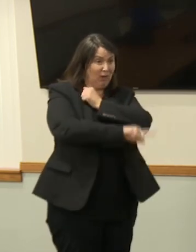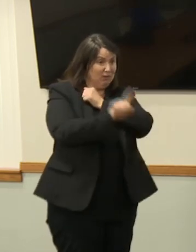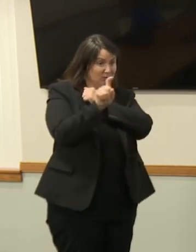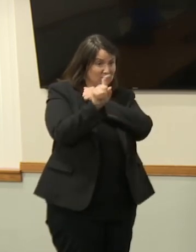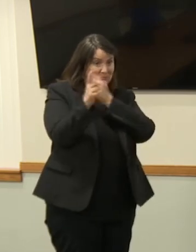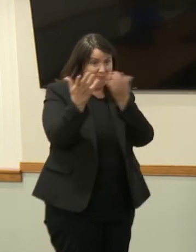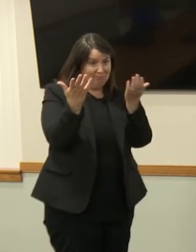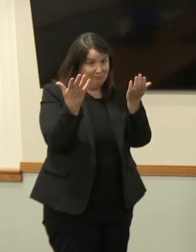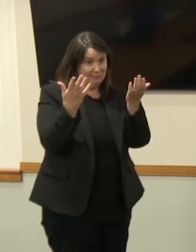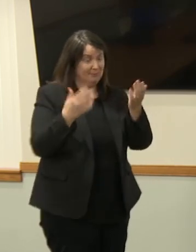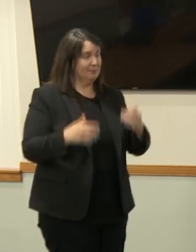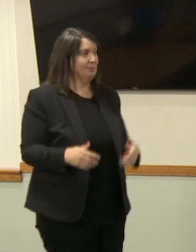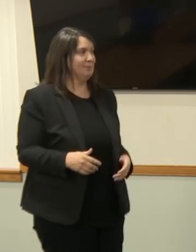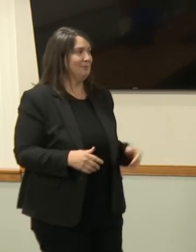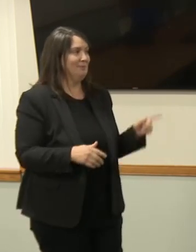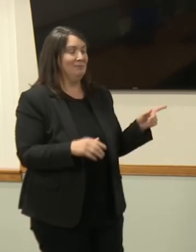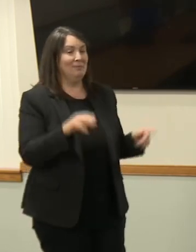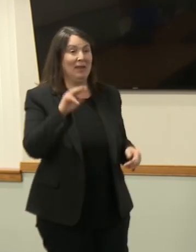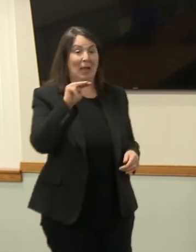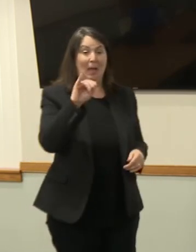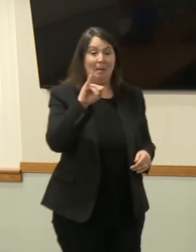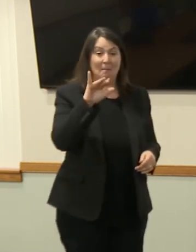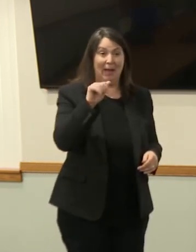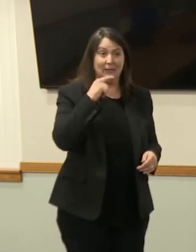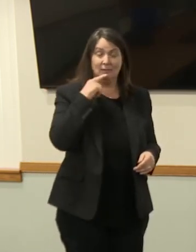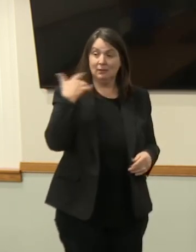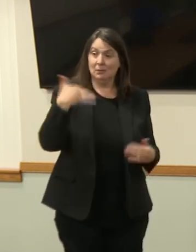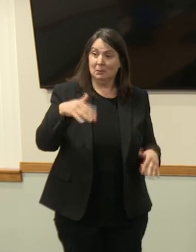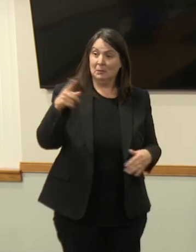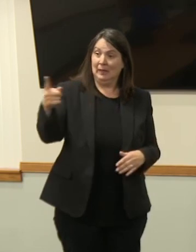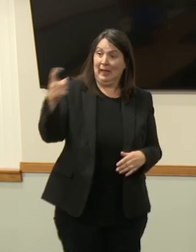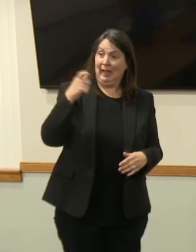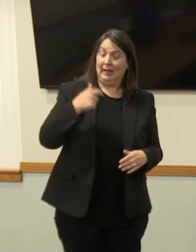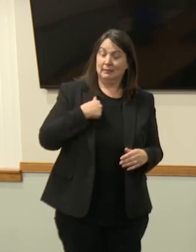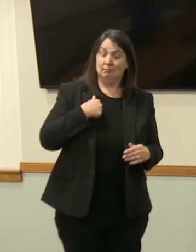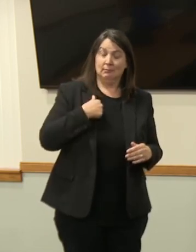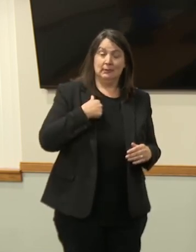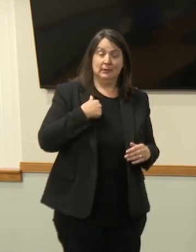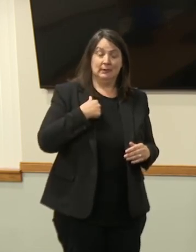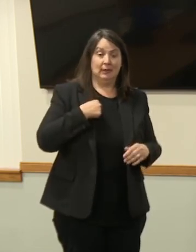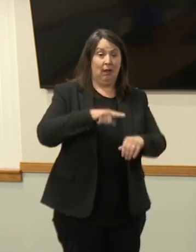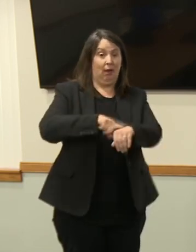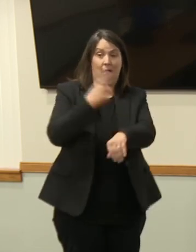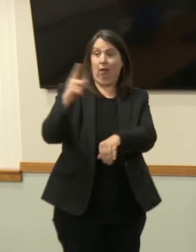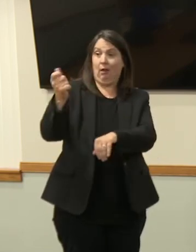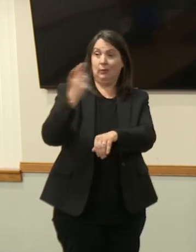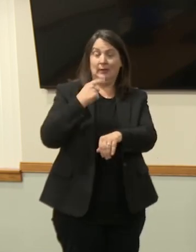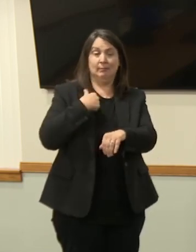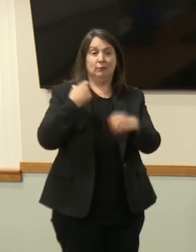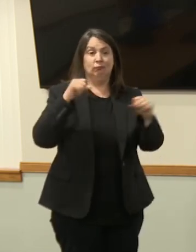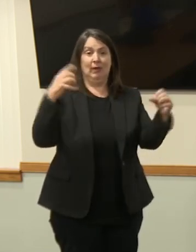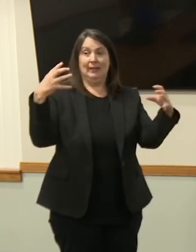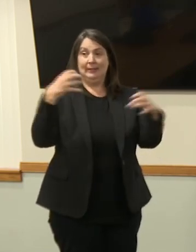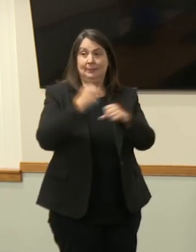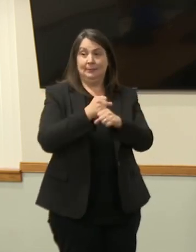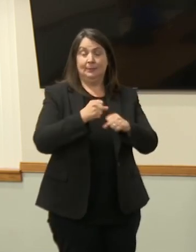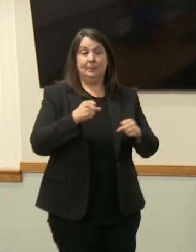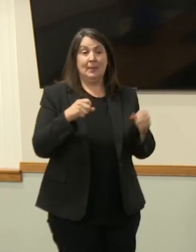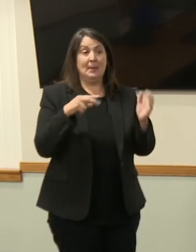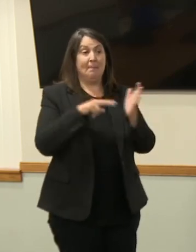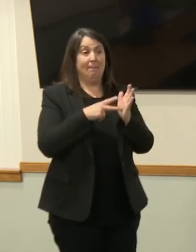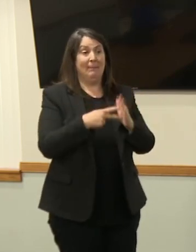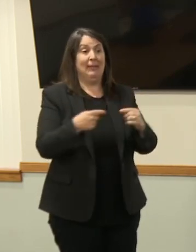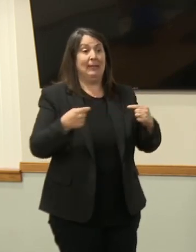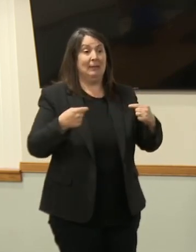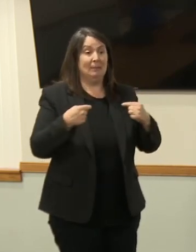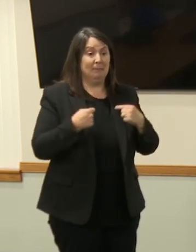I'm going to try to paraphrase that. I think the overall question is, what we, myself and public